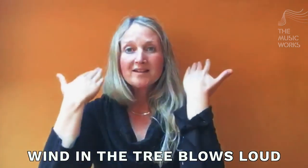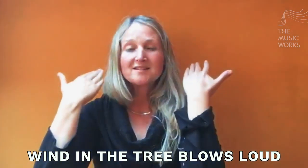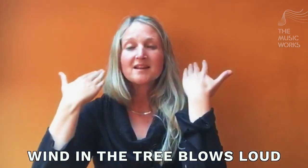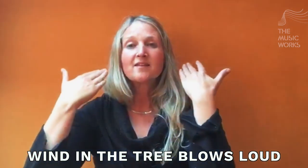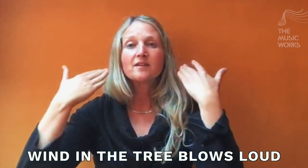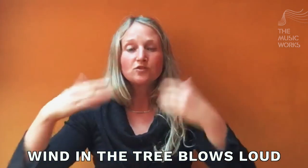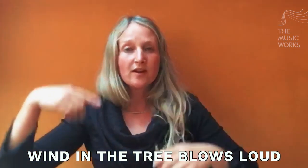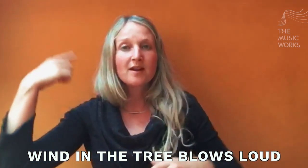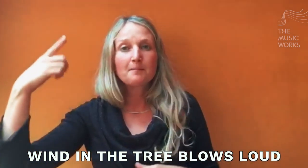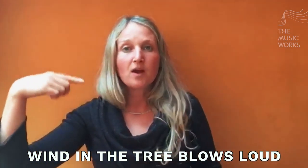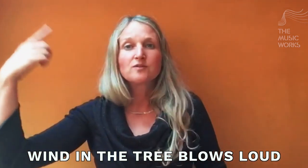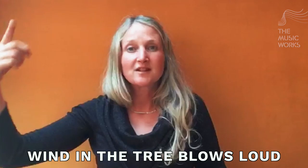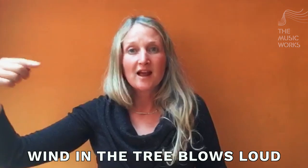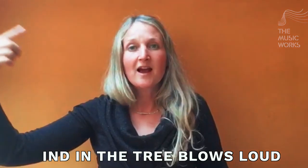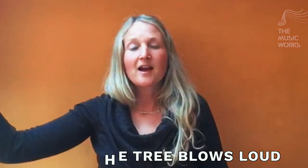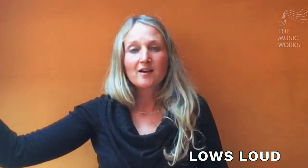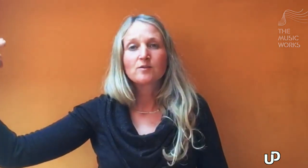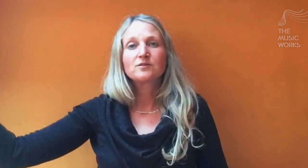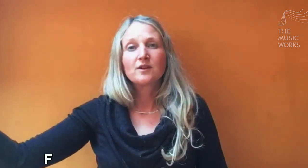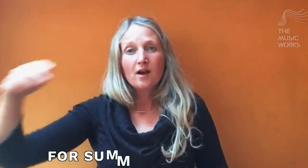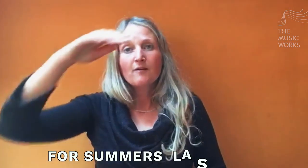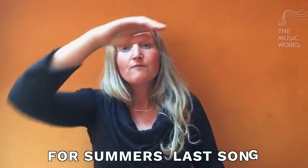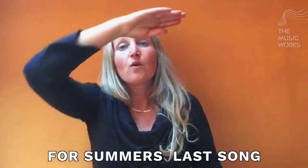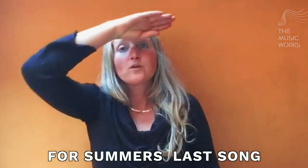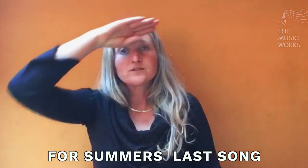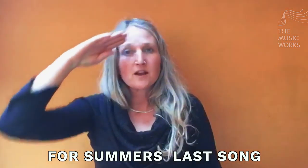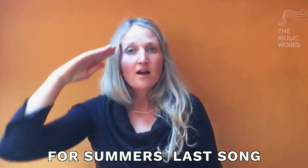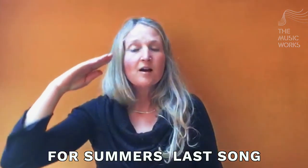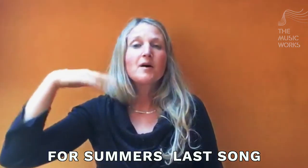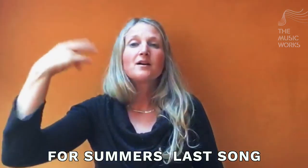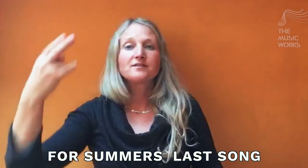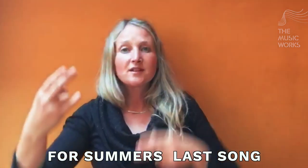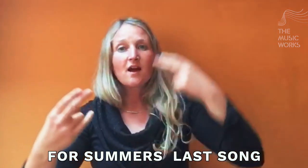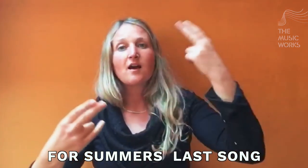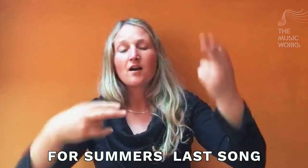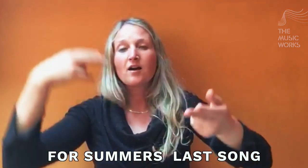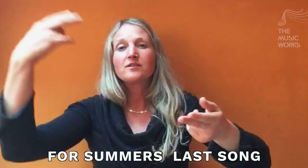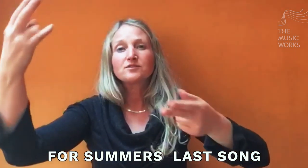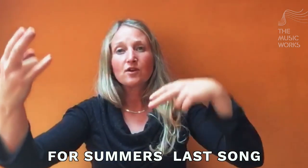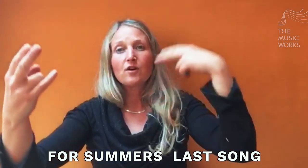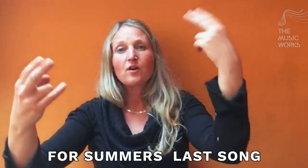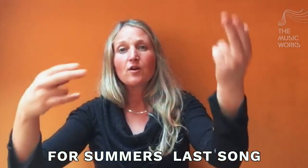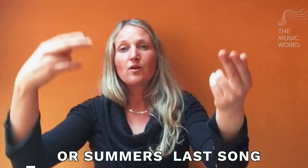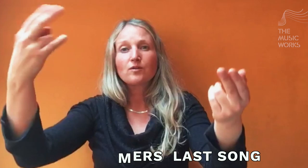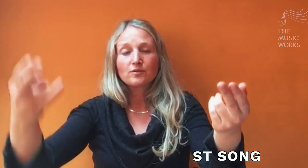wind in the tree blows loud for summer's last song.